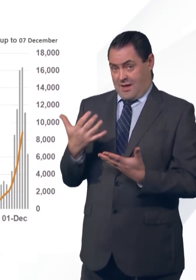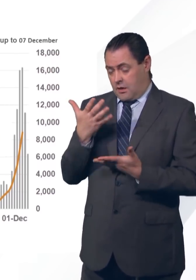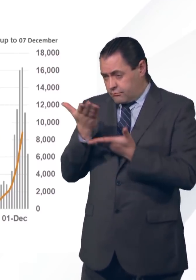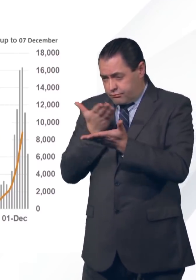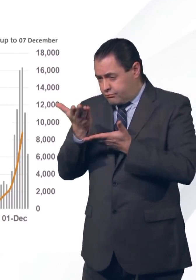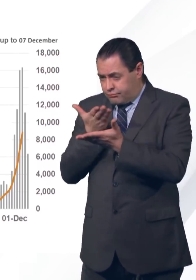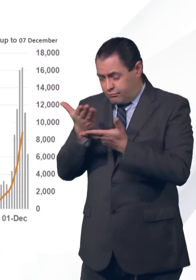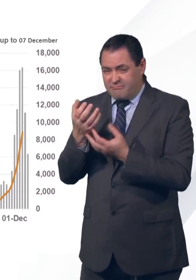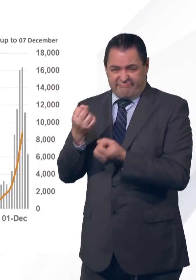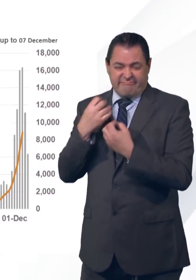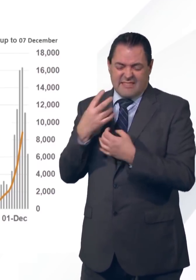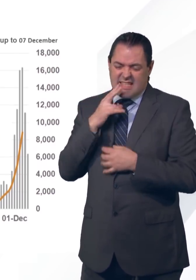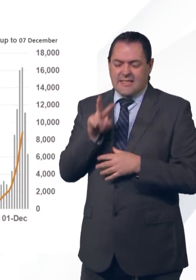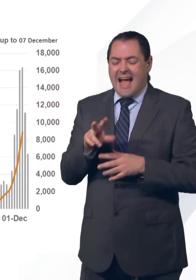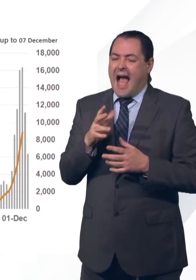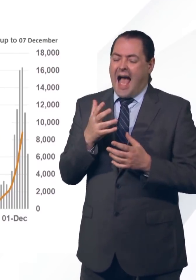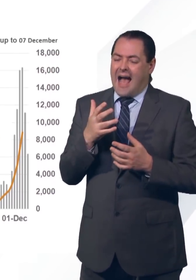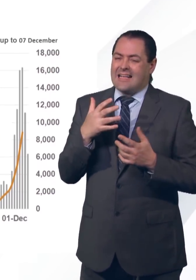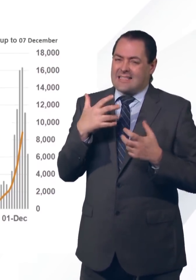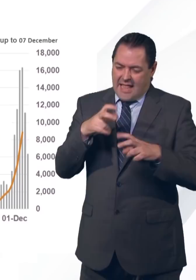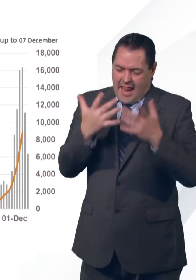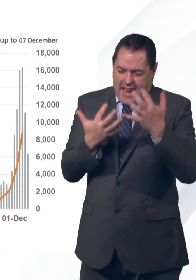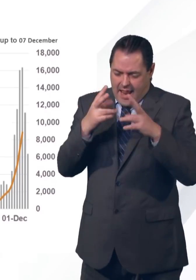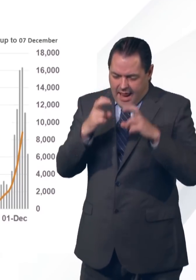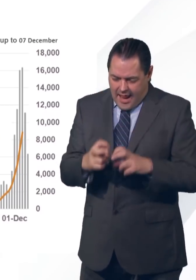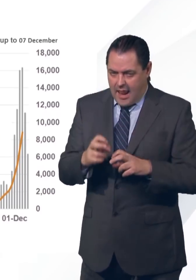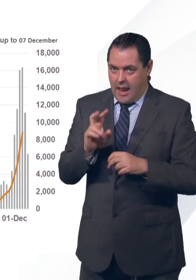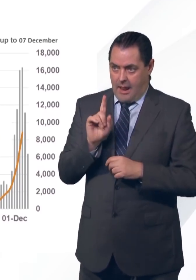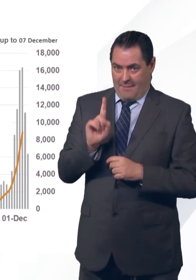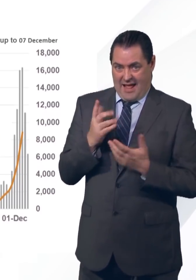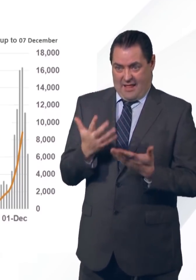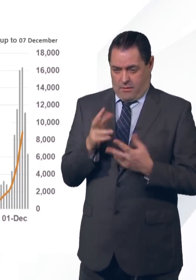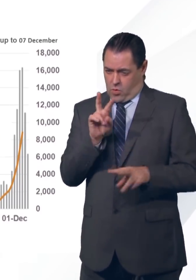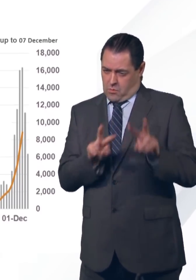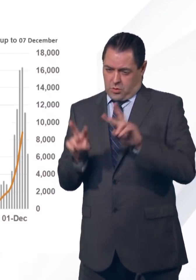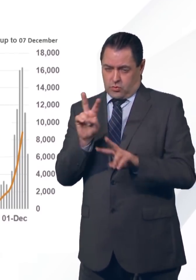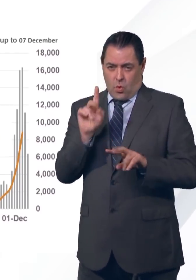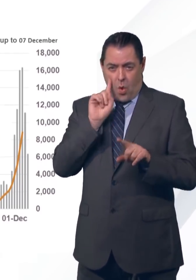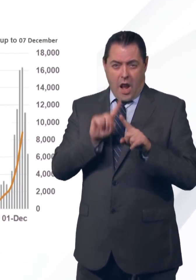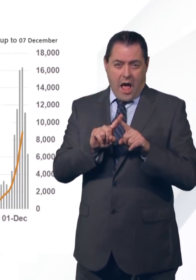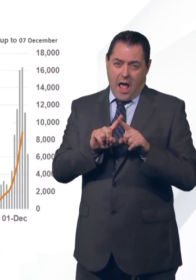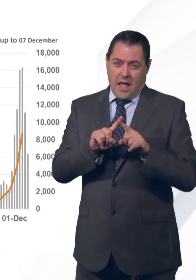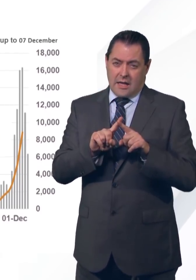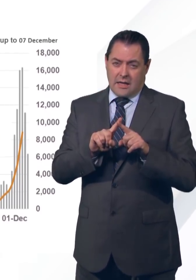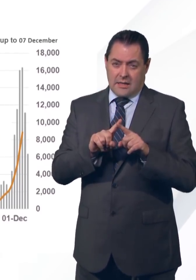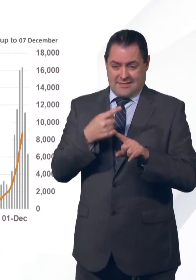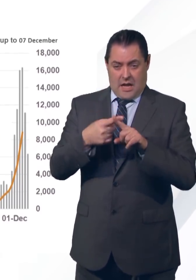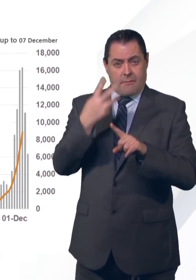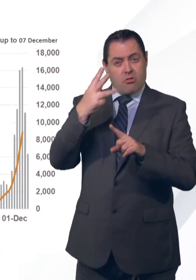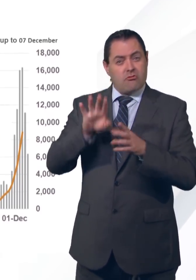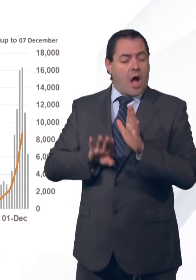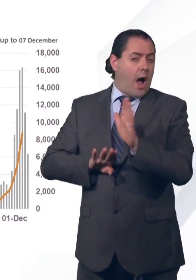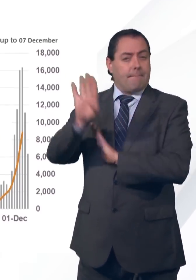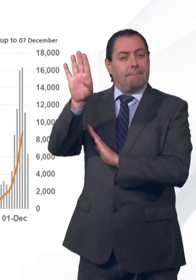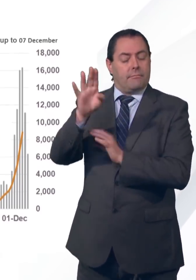that informal data still to be added to, but there was around about a 300%